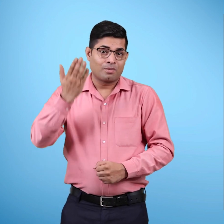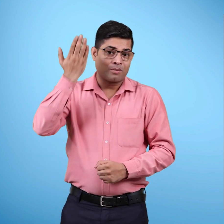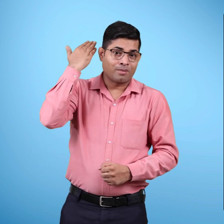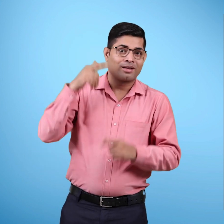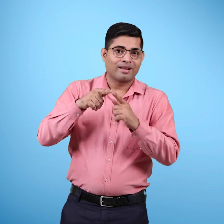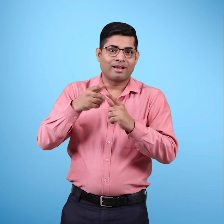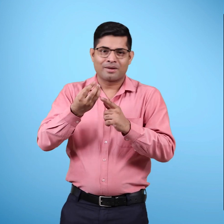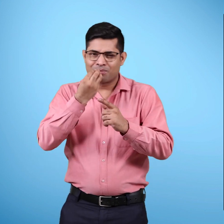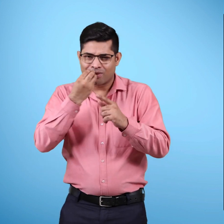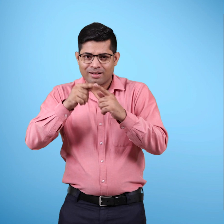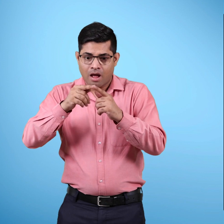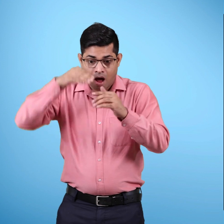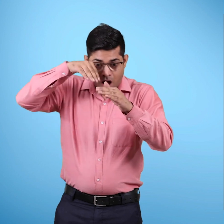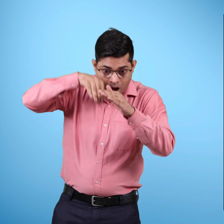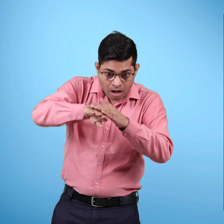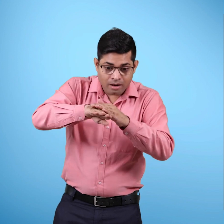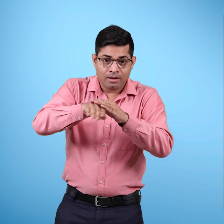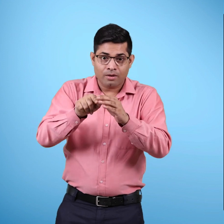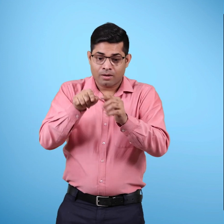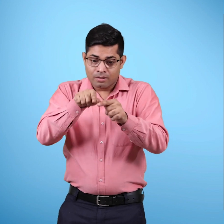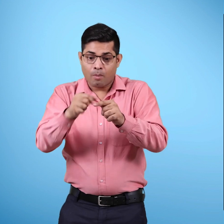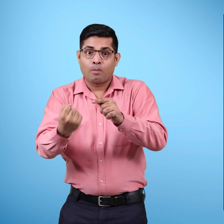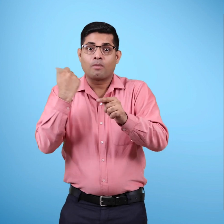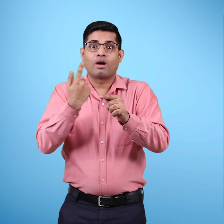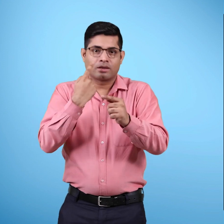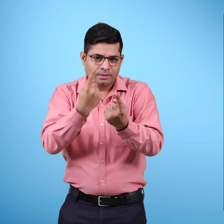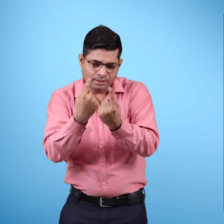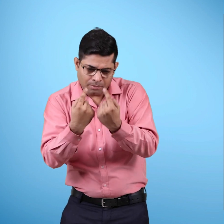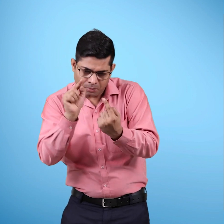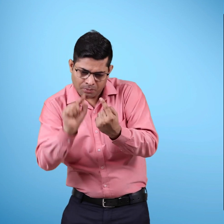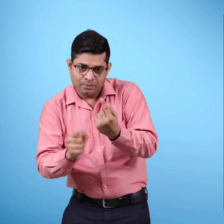When you tested food for presence of different nutrients,